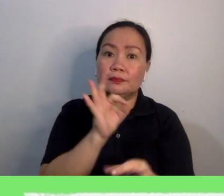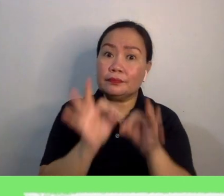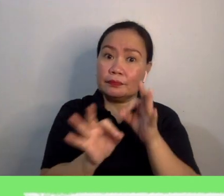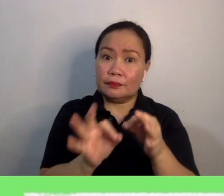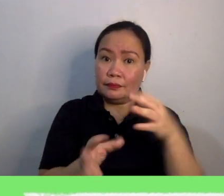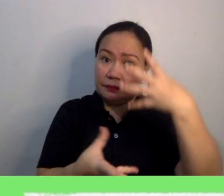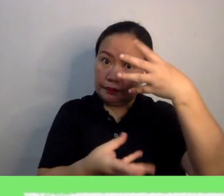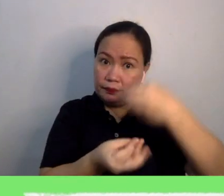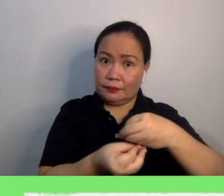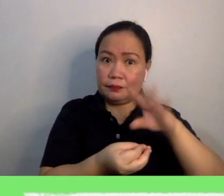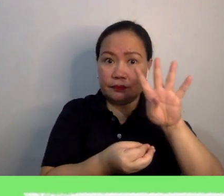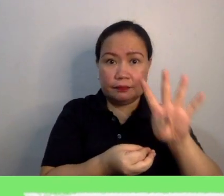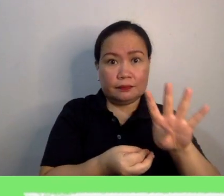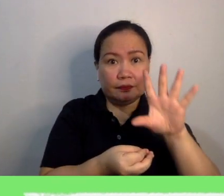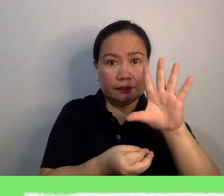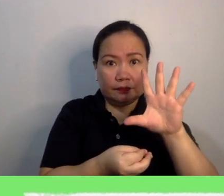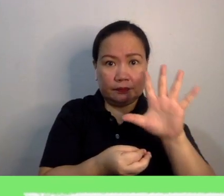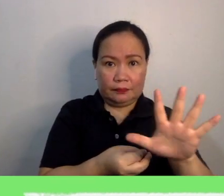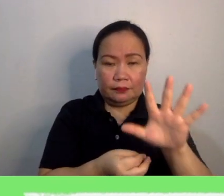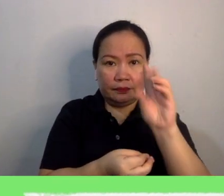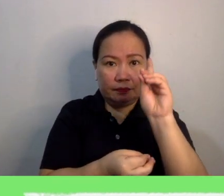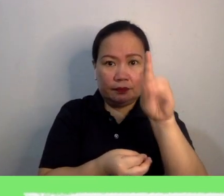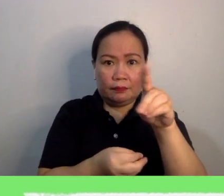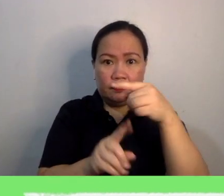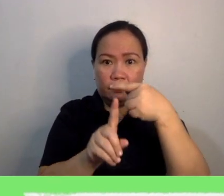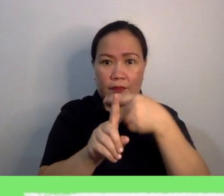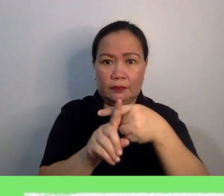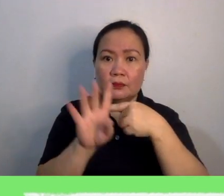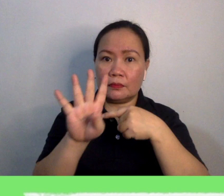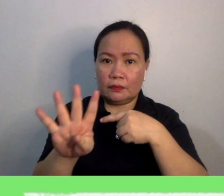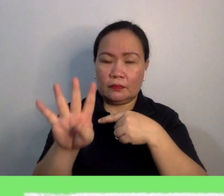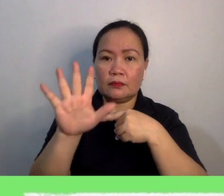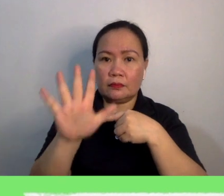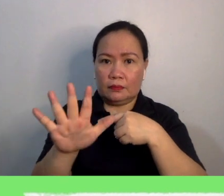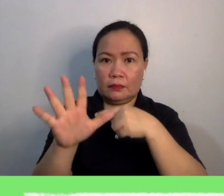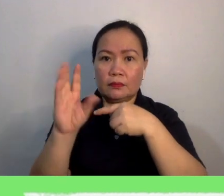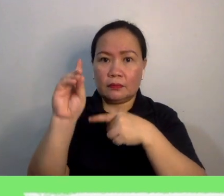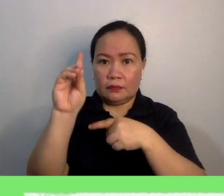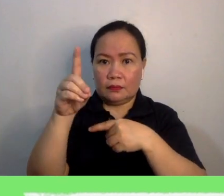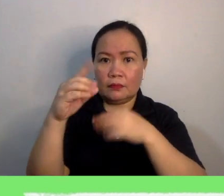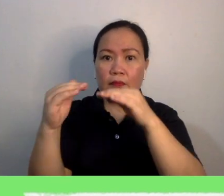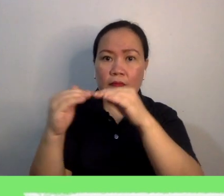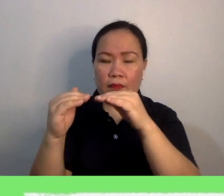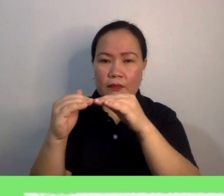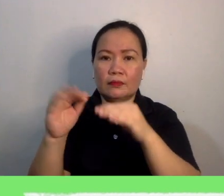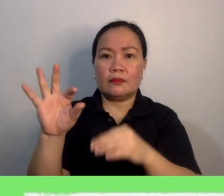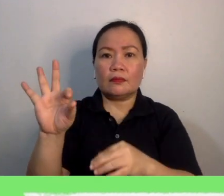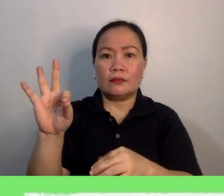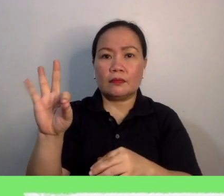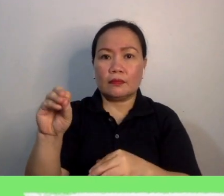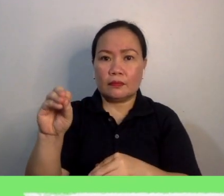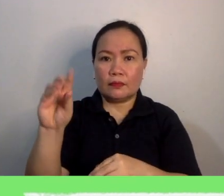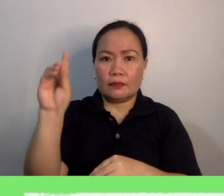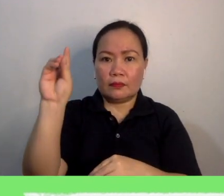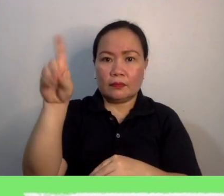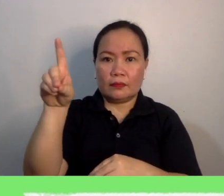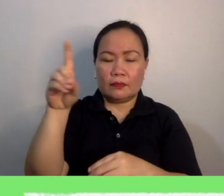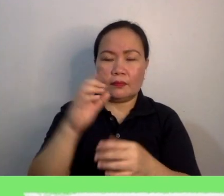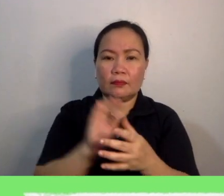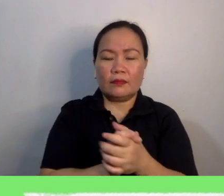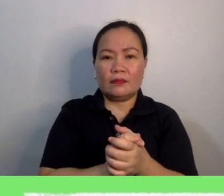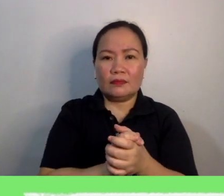be adding these two angles, so the measure of angle ADB is 45 degrees and the measure of